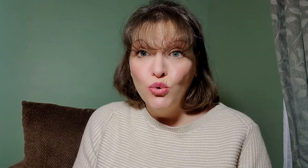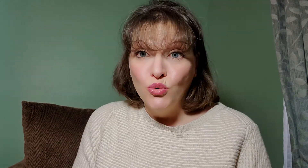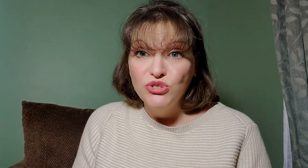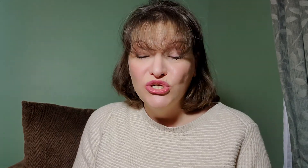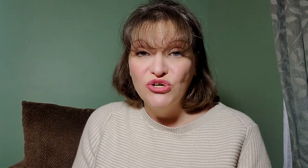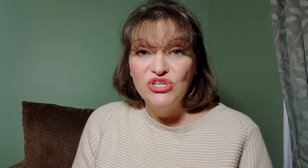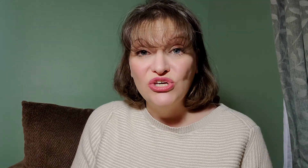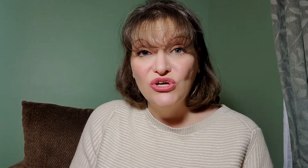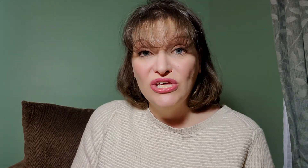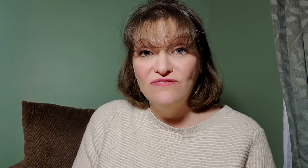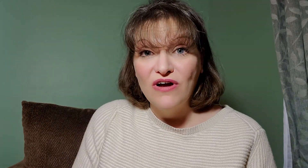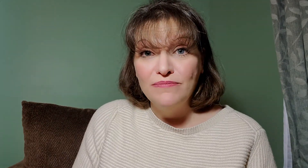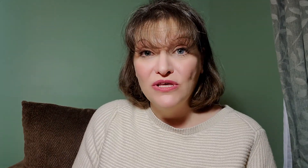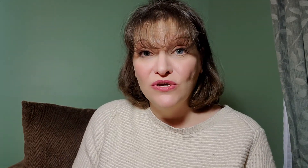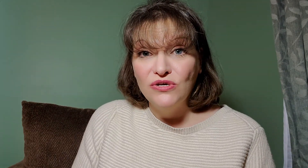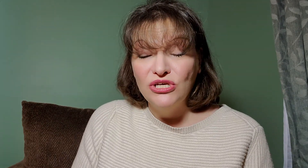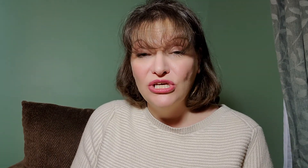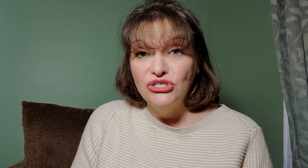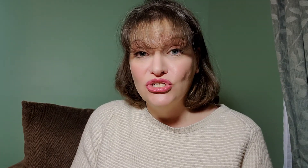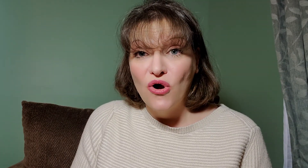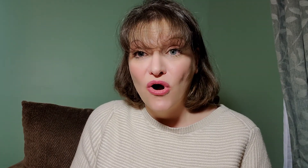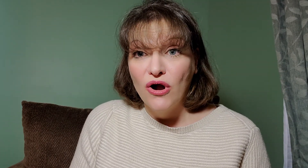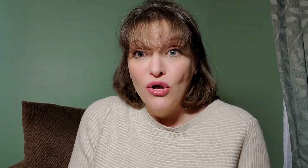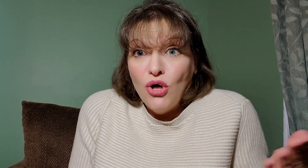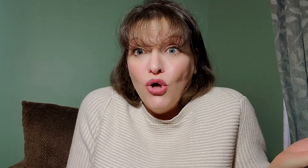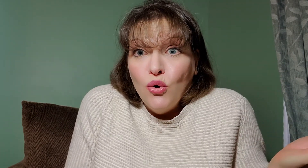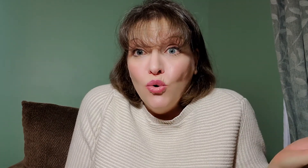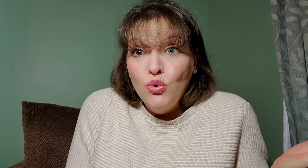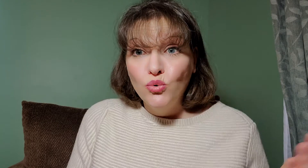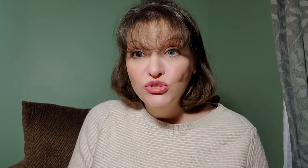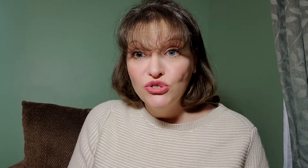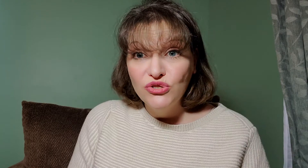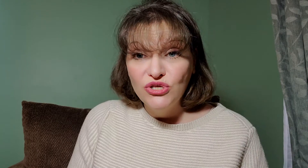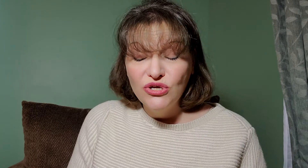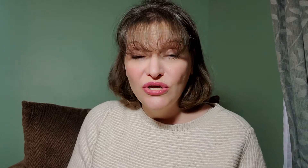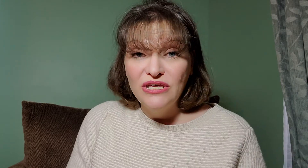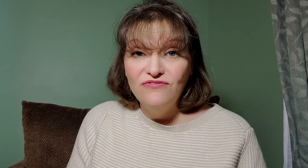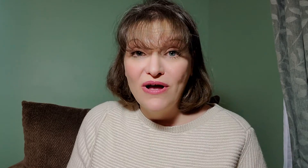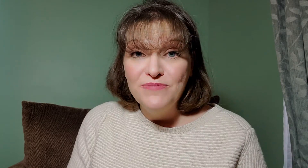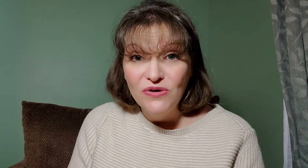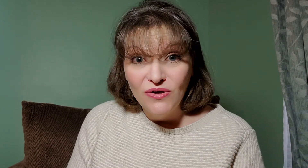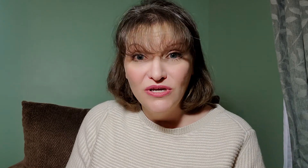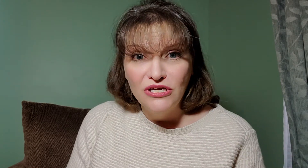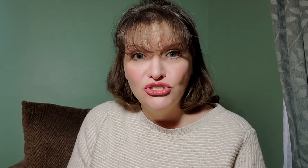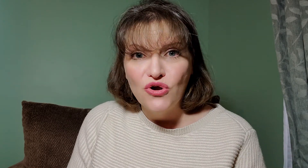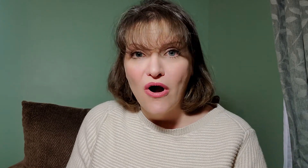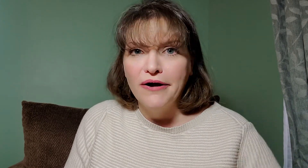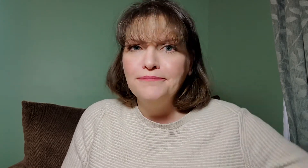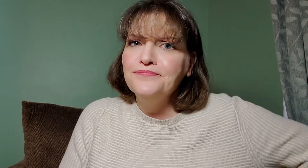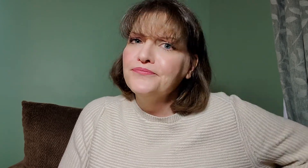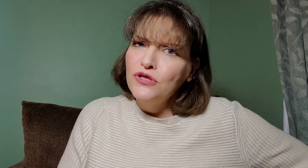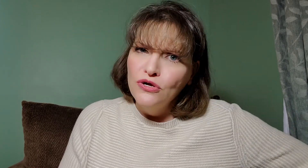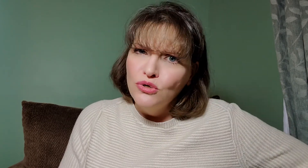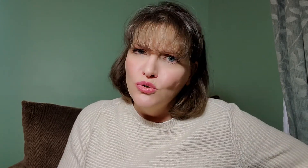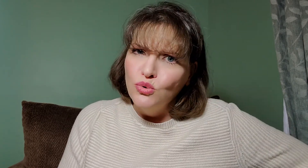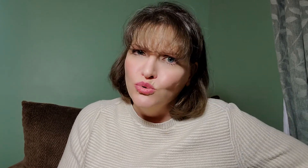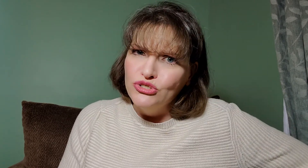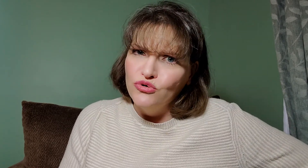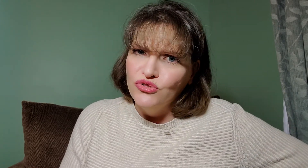Who took the cookie from the cookie jar? Who took the cookie from the cookie jar? Who took the